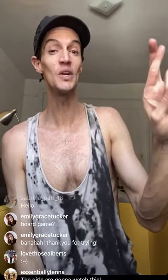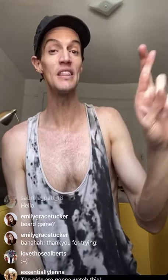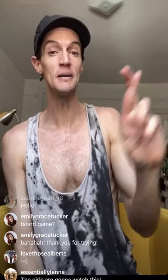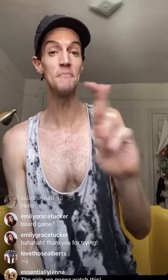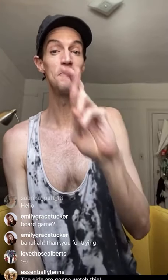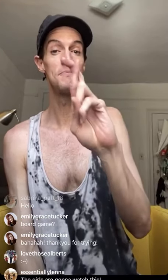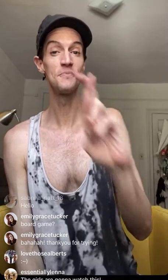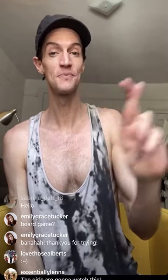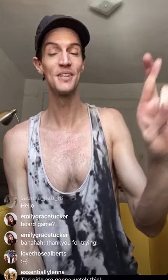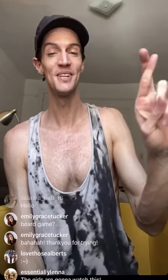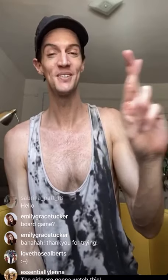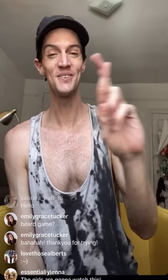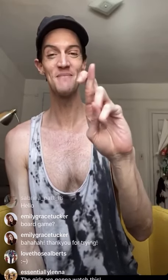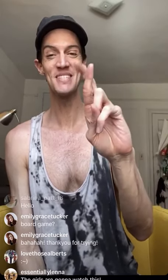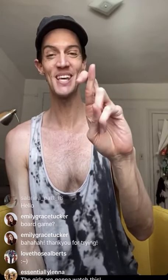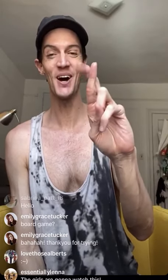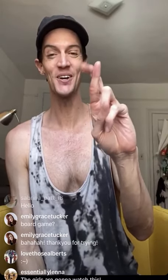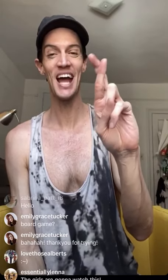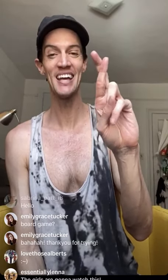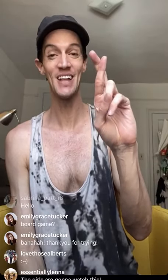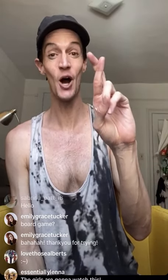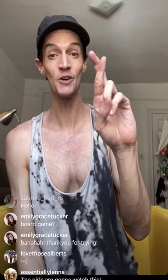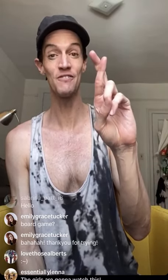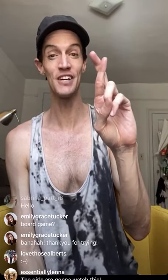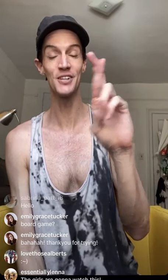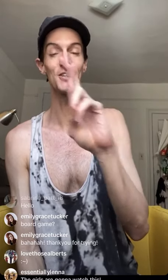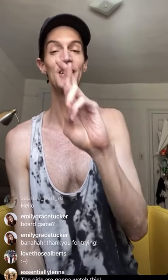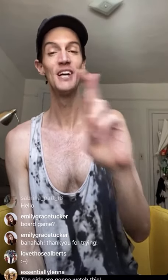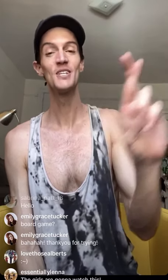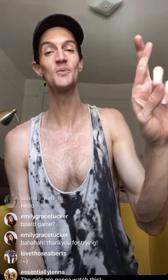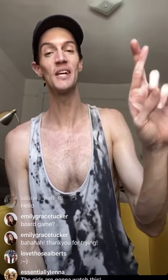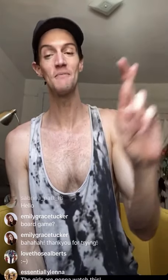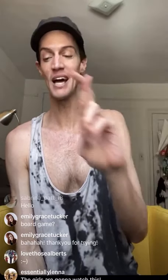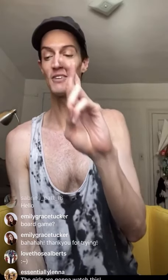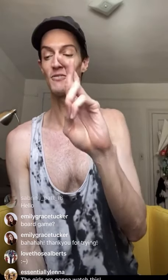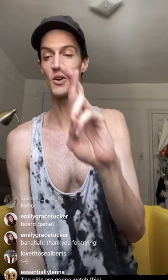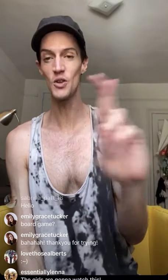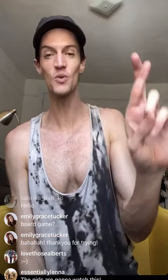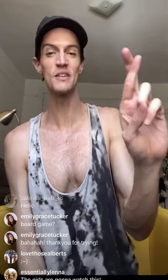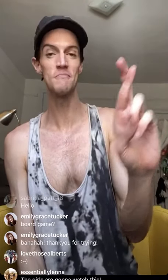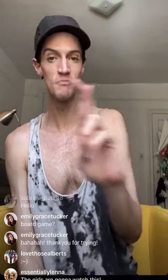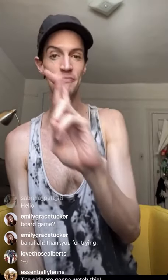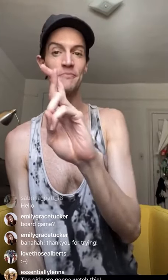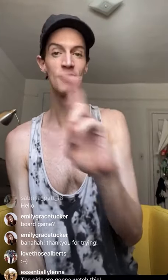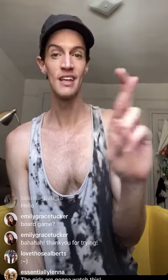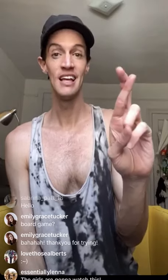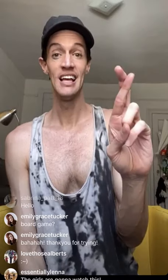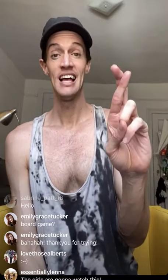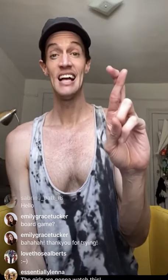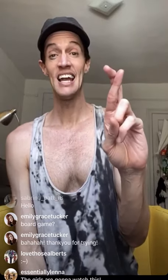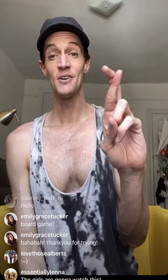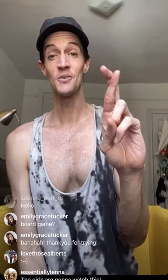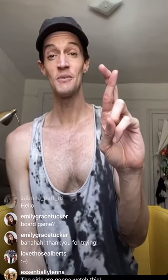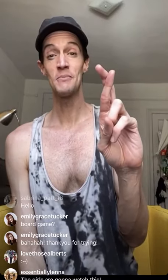rhythm. Rhythm is the R finger swinging back and forth, rhythm. Now, remember, if